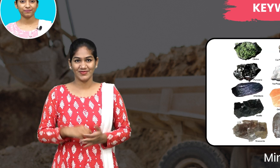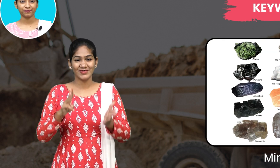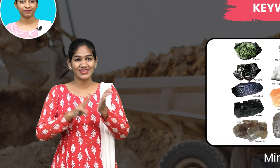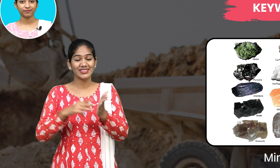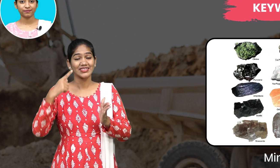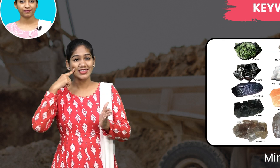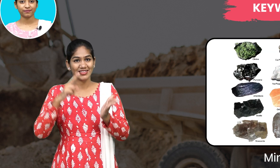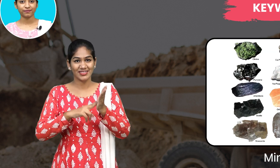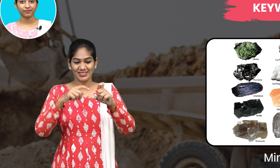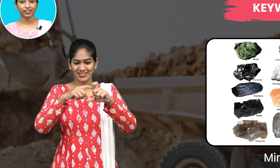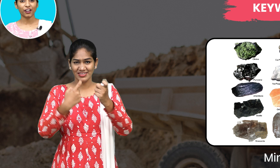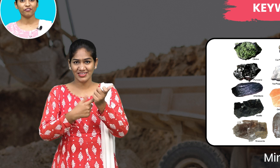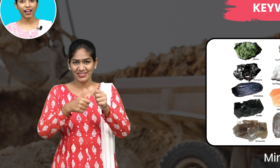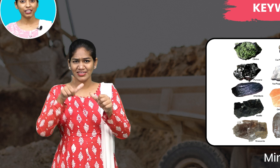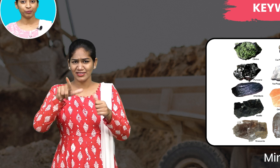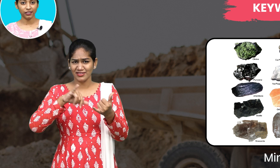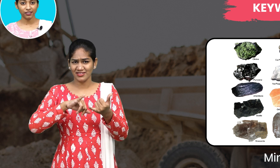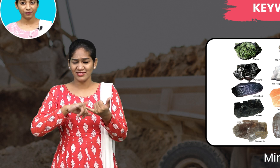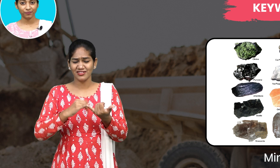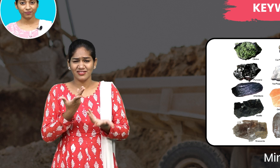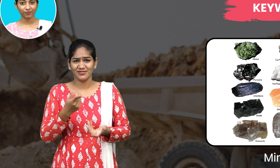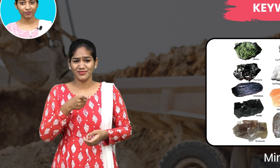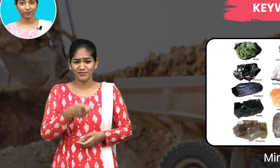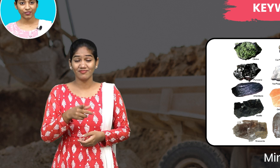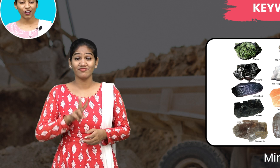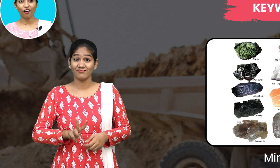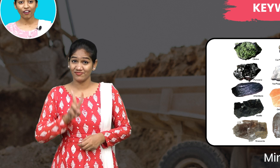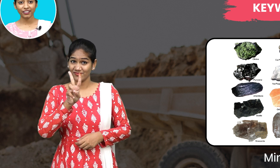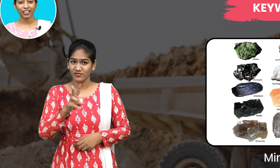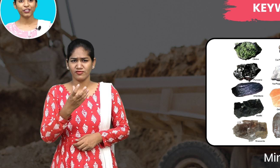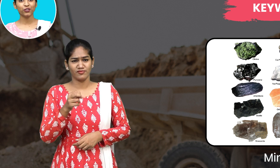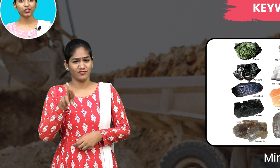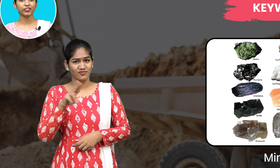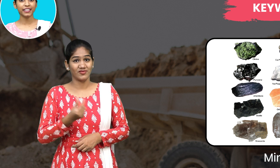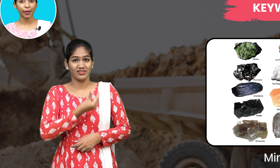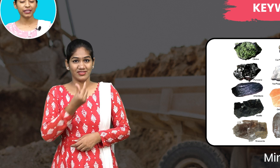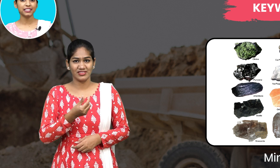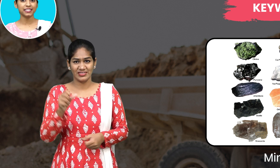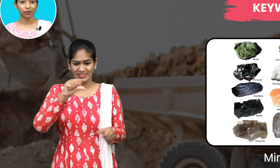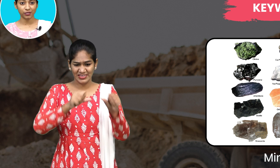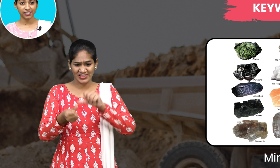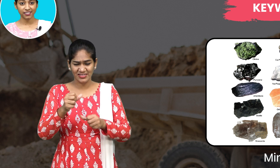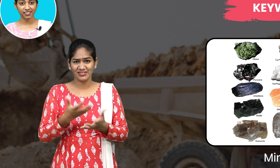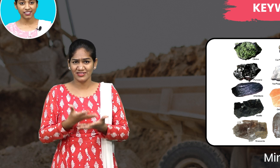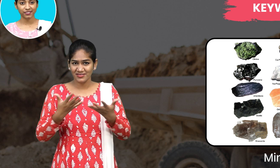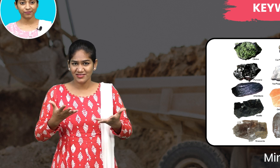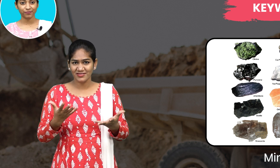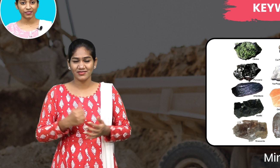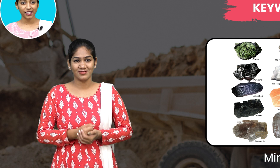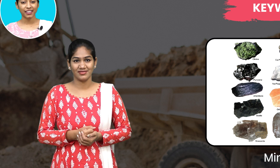Mineral, a valuable or useful chemical